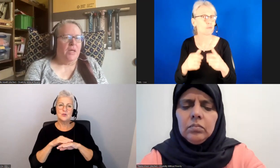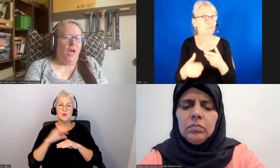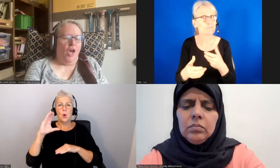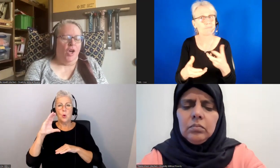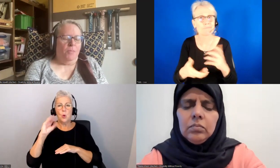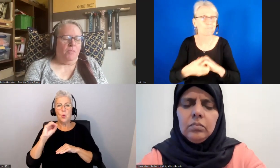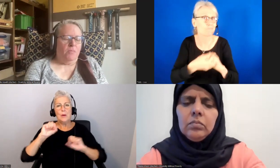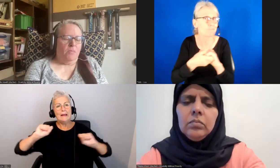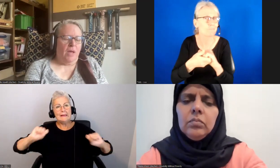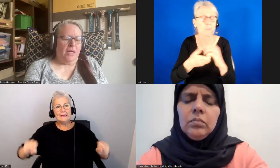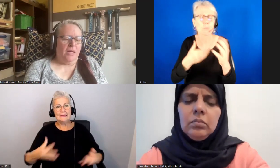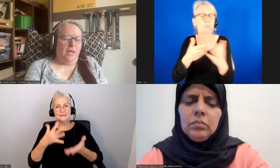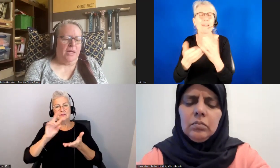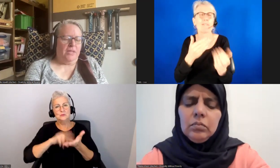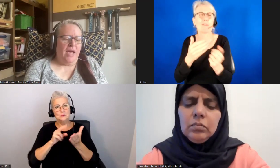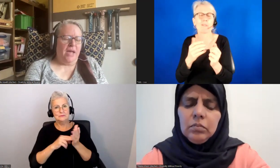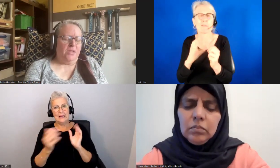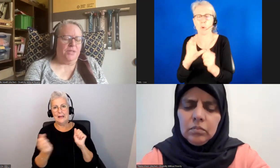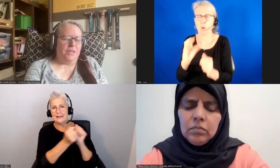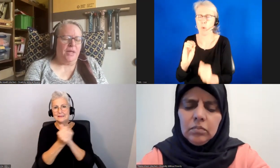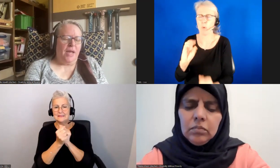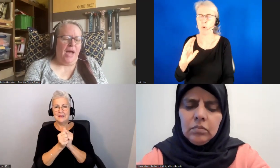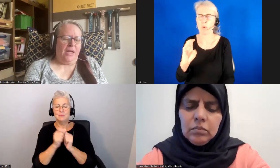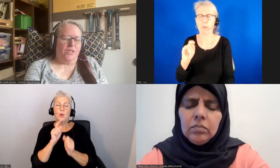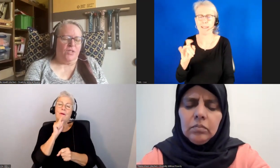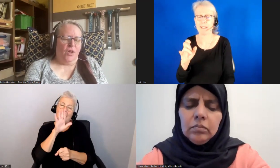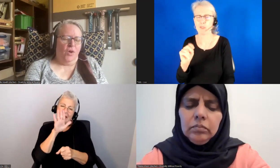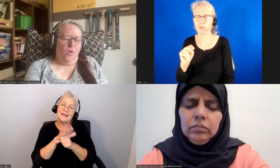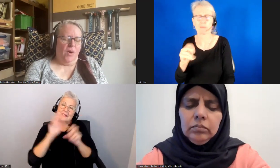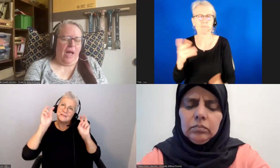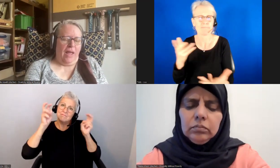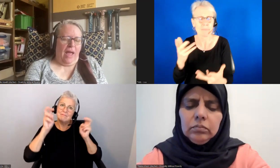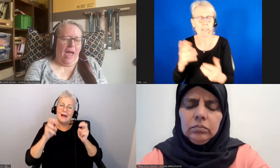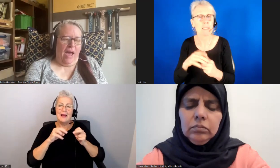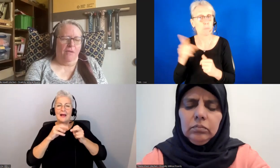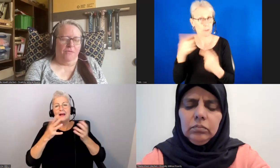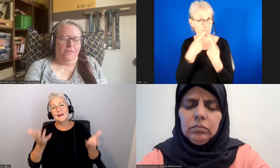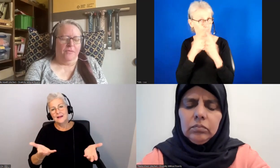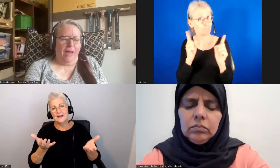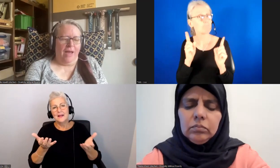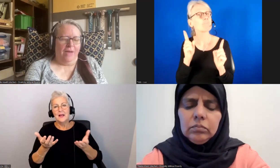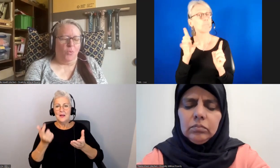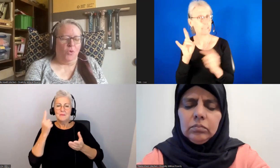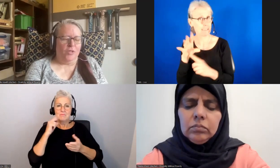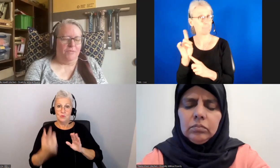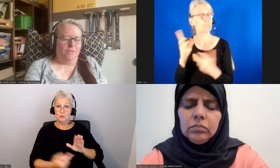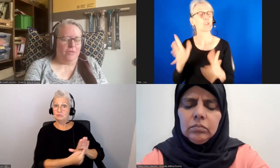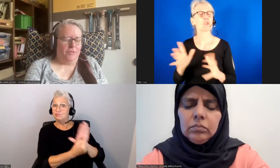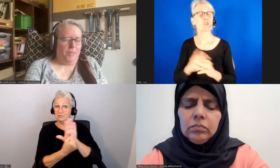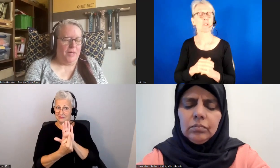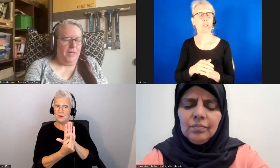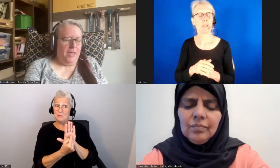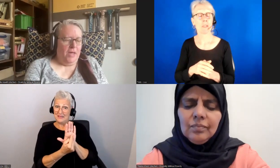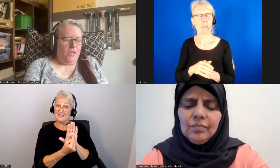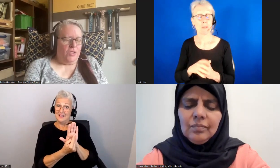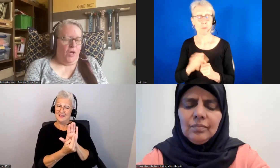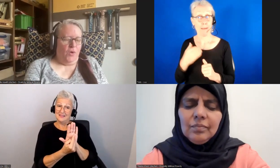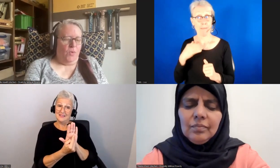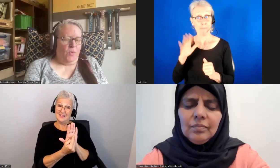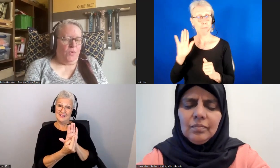it, um, entails. And so I have the words in front of